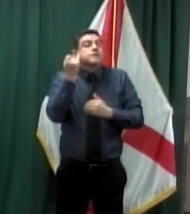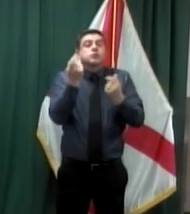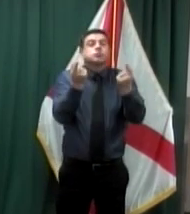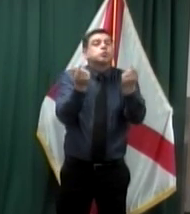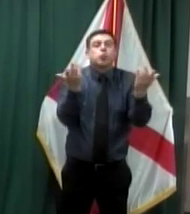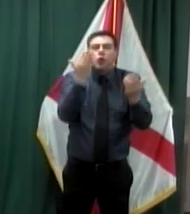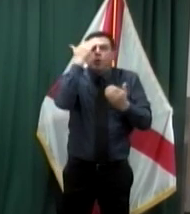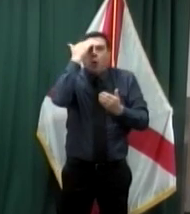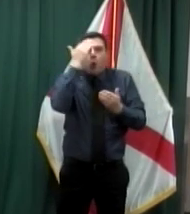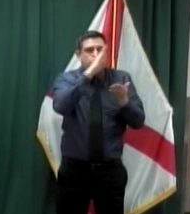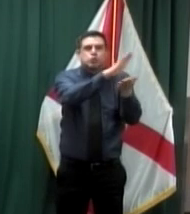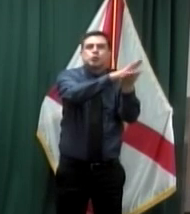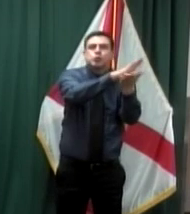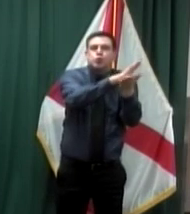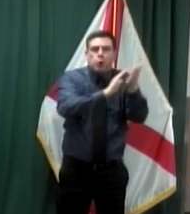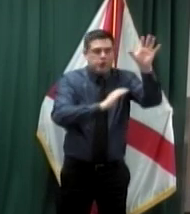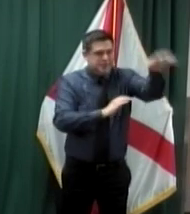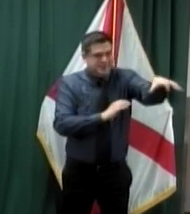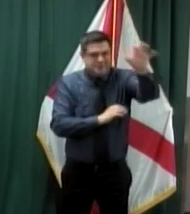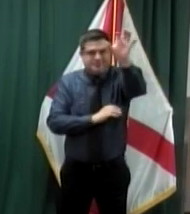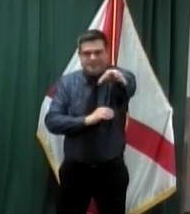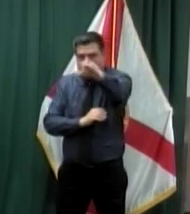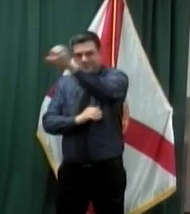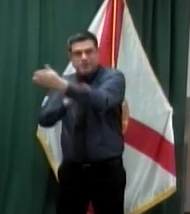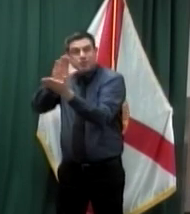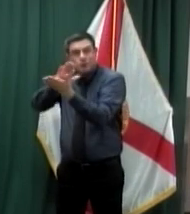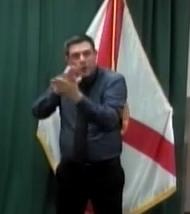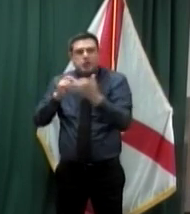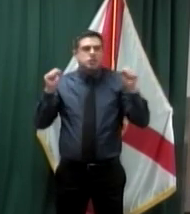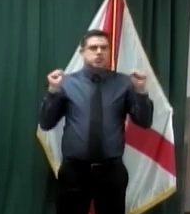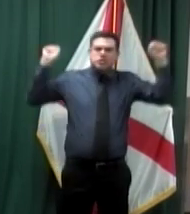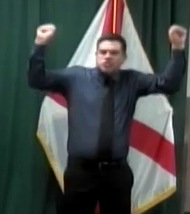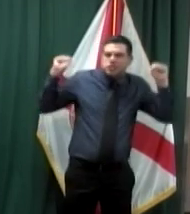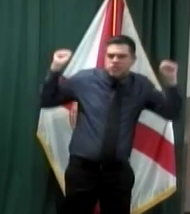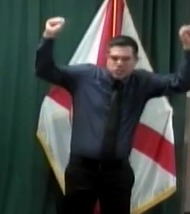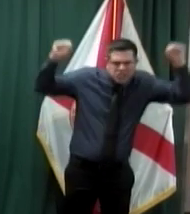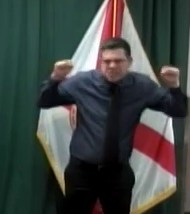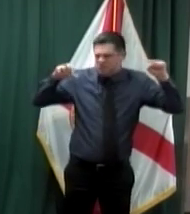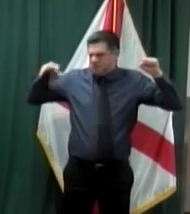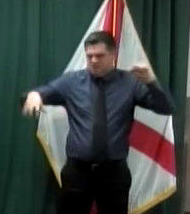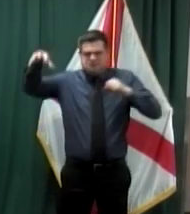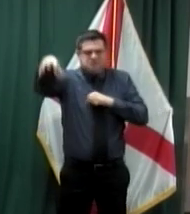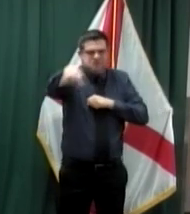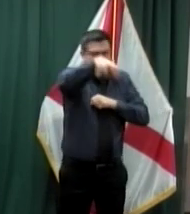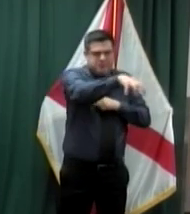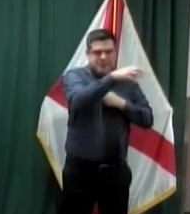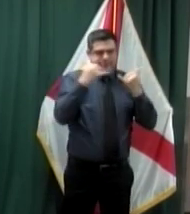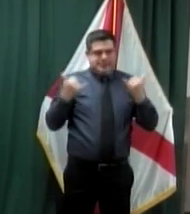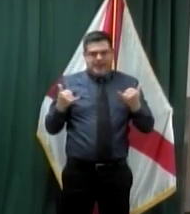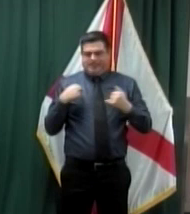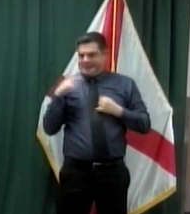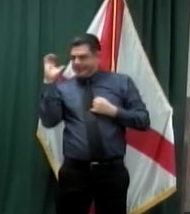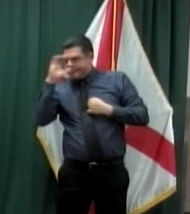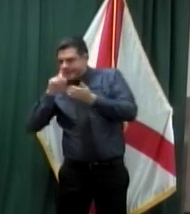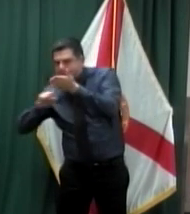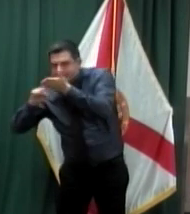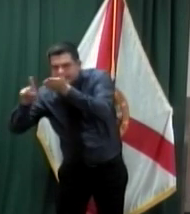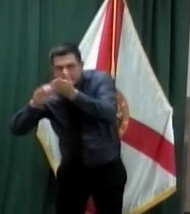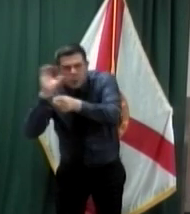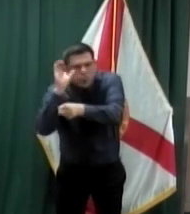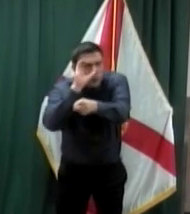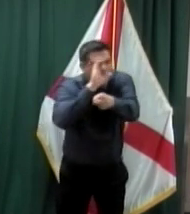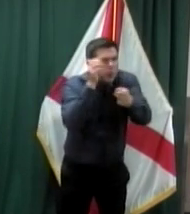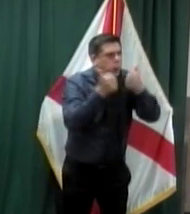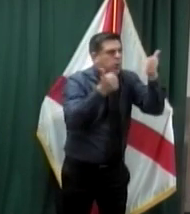distancing, that is not possible anymore, so we are looking to utilize classrooms, isolation rooms, things like that to keep